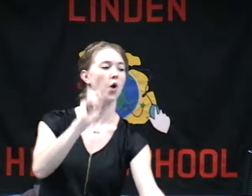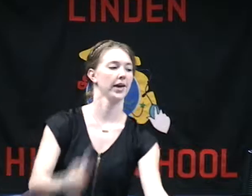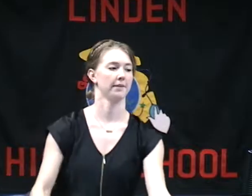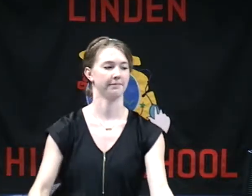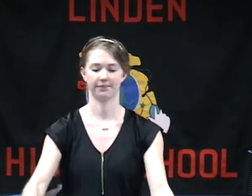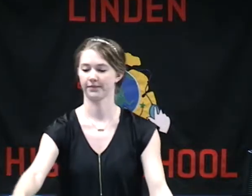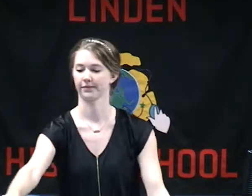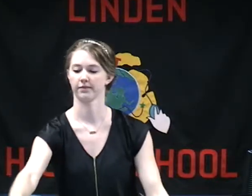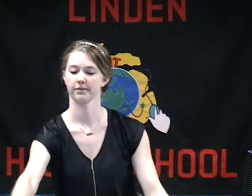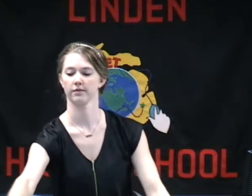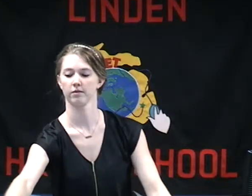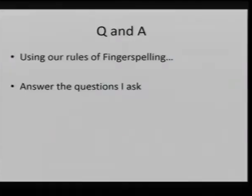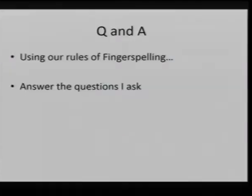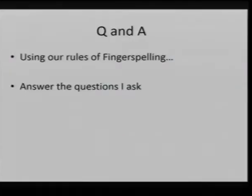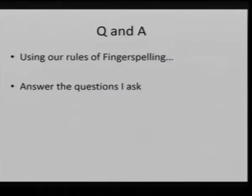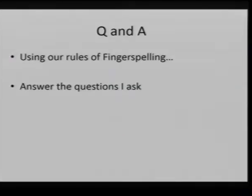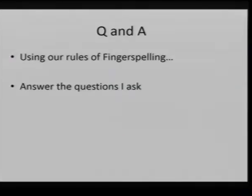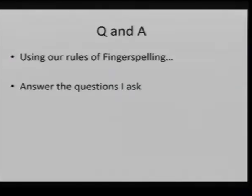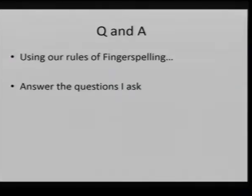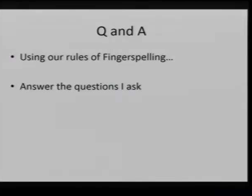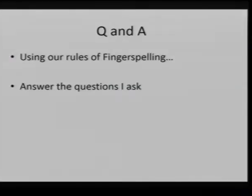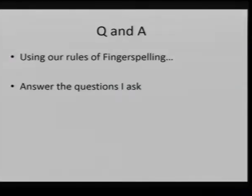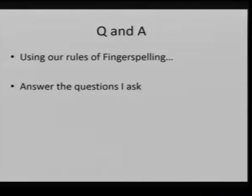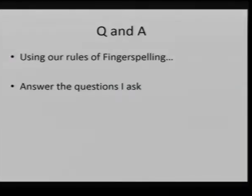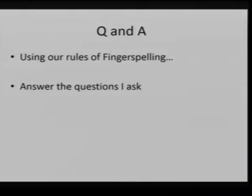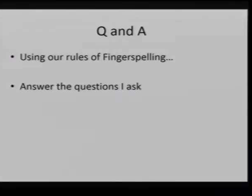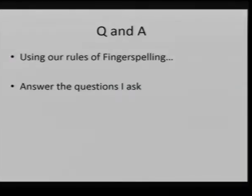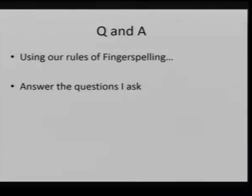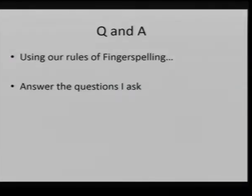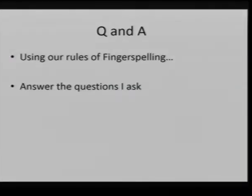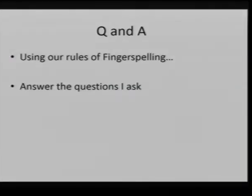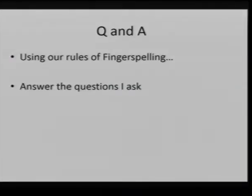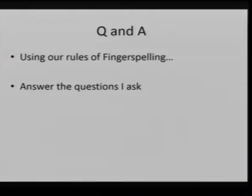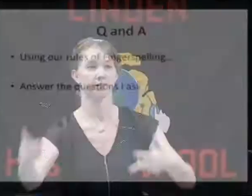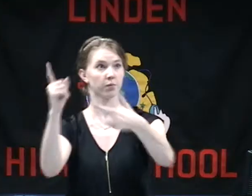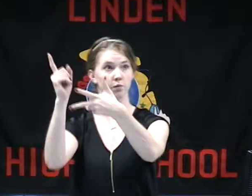Okay. So we had three goals today.